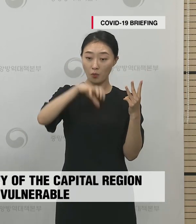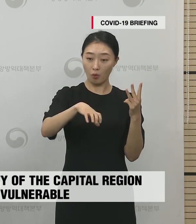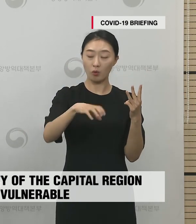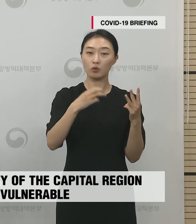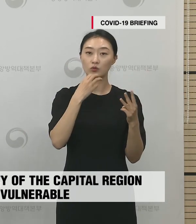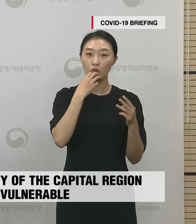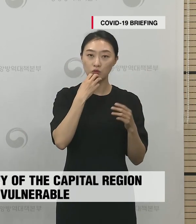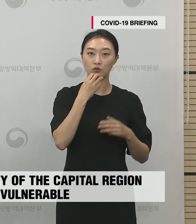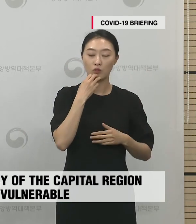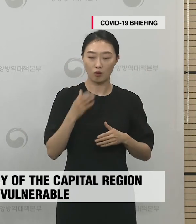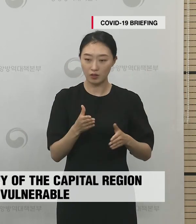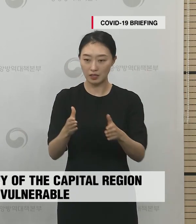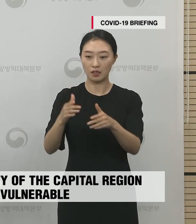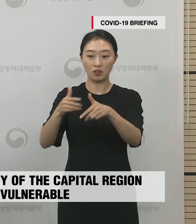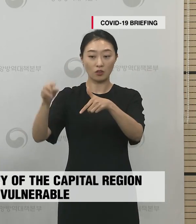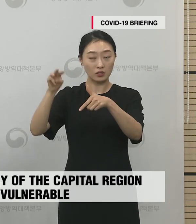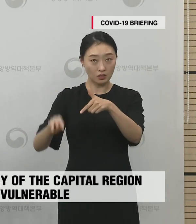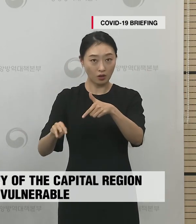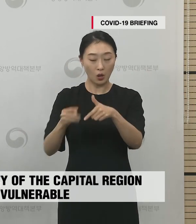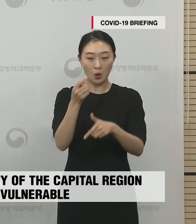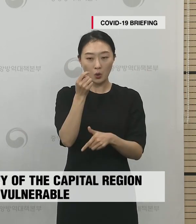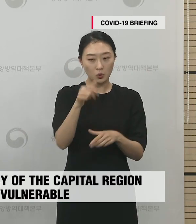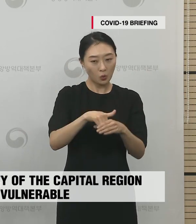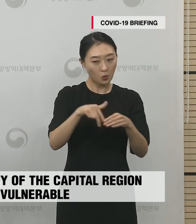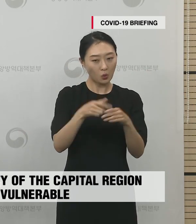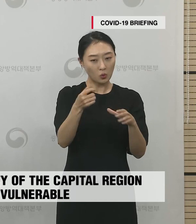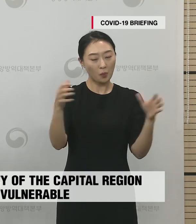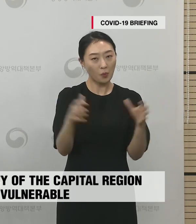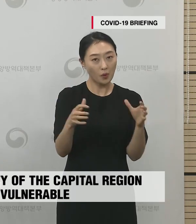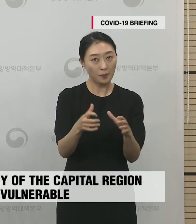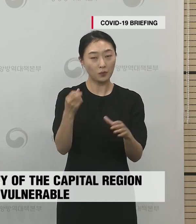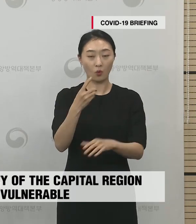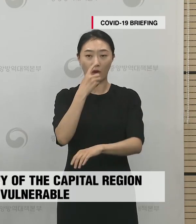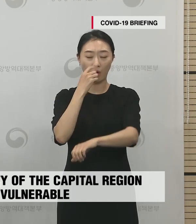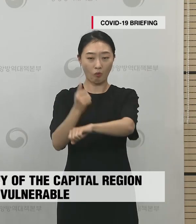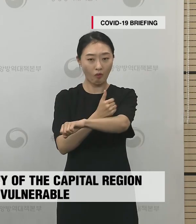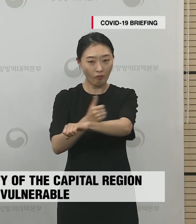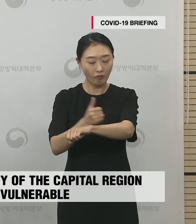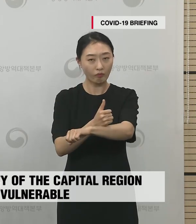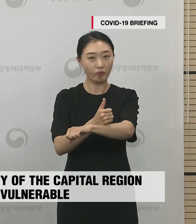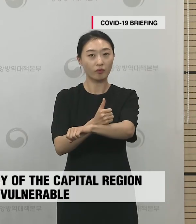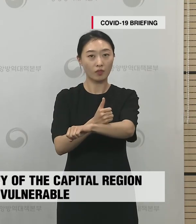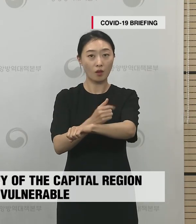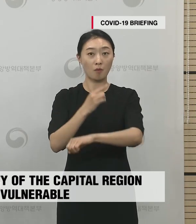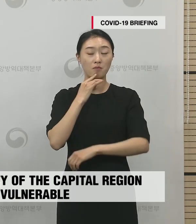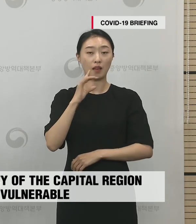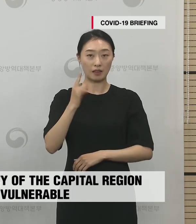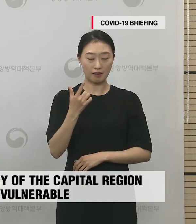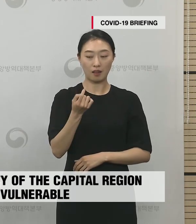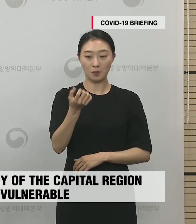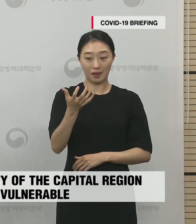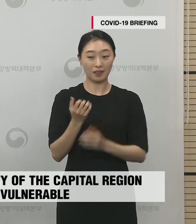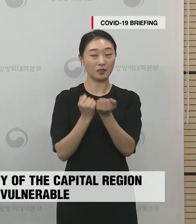as for the metropolitan area, centering around private after-school